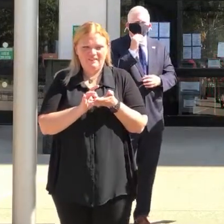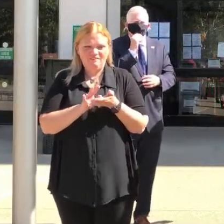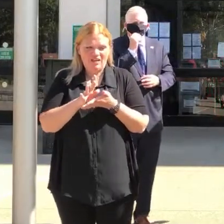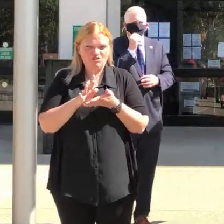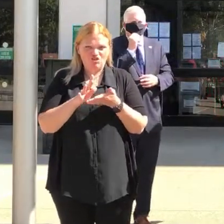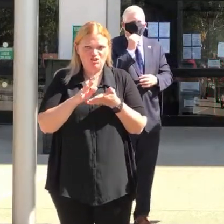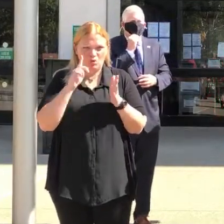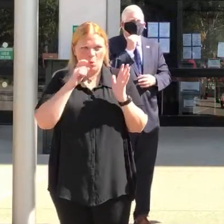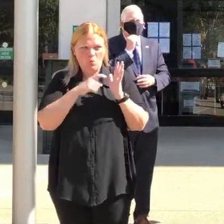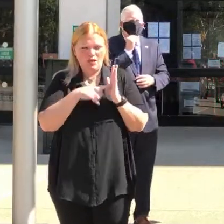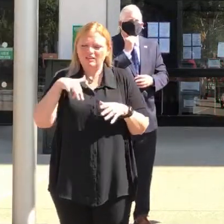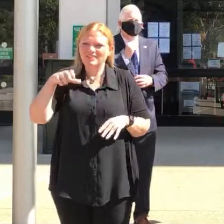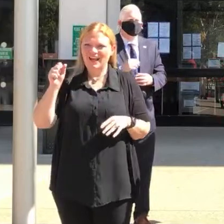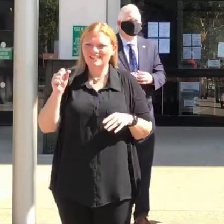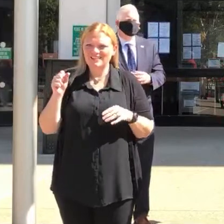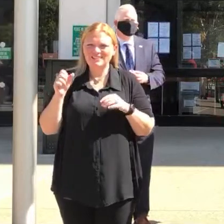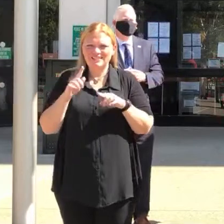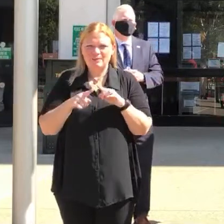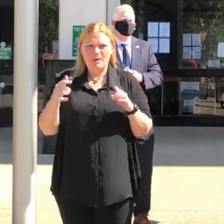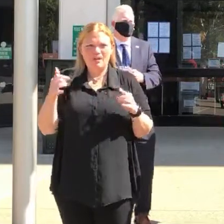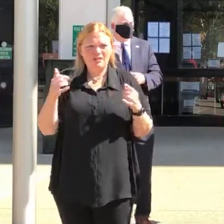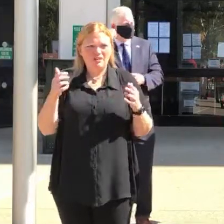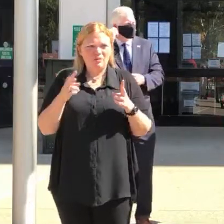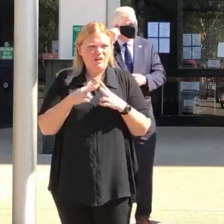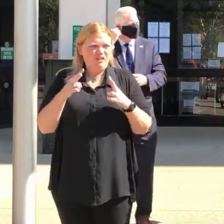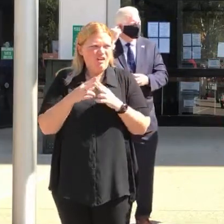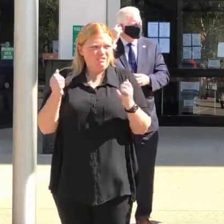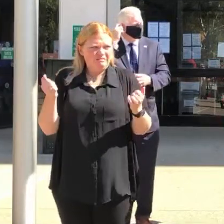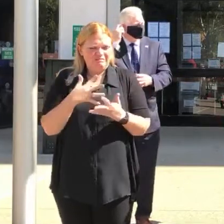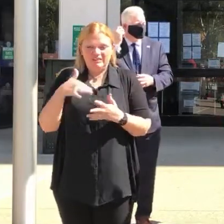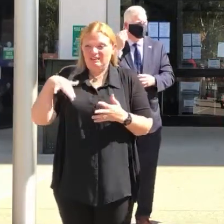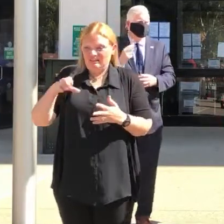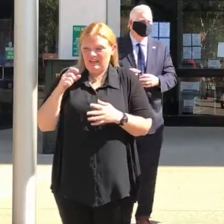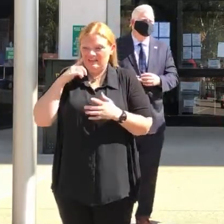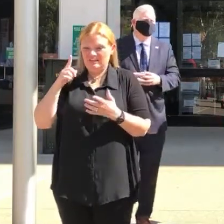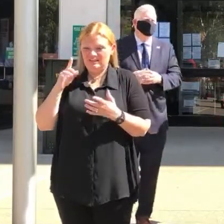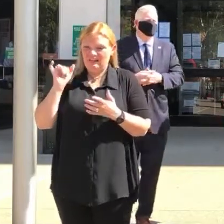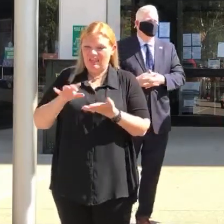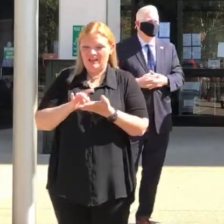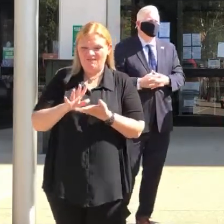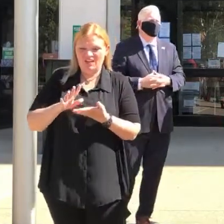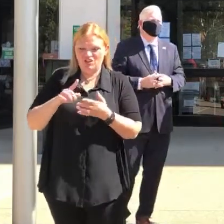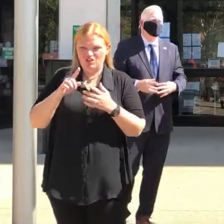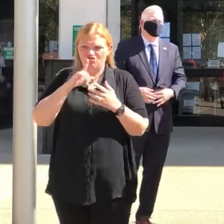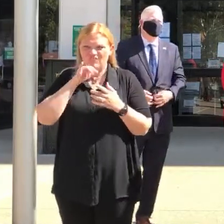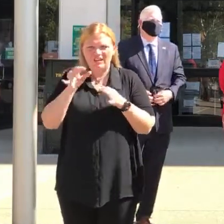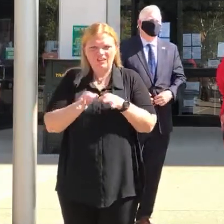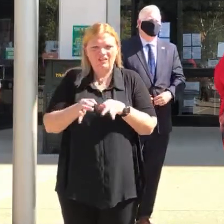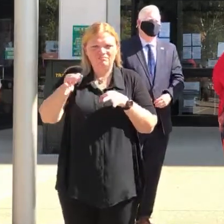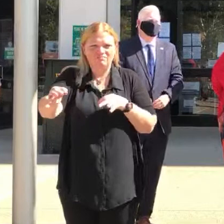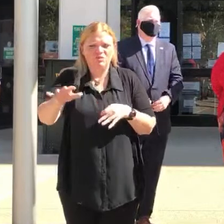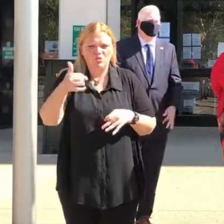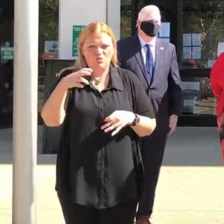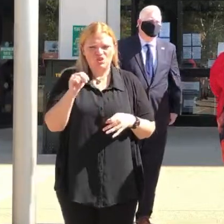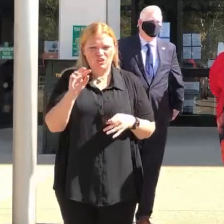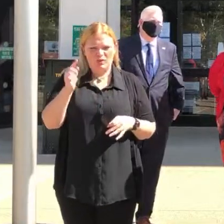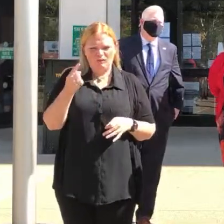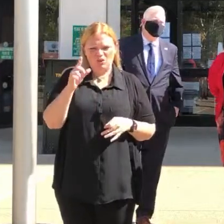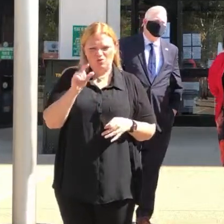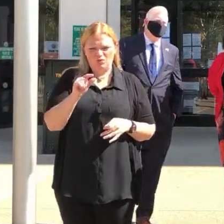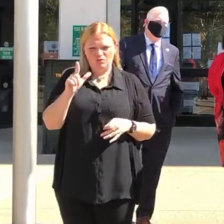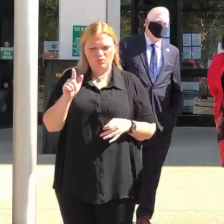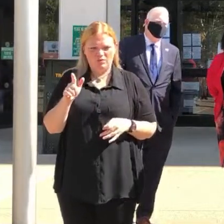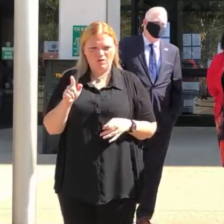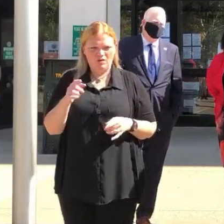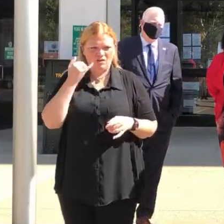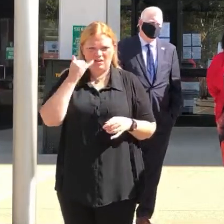the answer is yes. What we're very fearful of is, even though the eviction moratorium has been basically extended to January 1st of 2021,